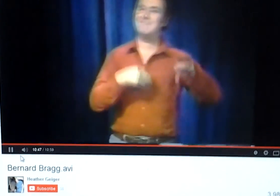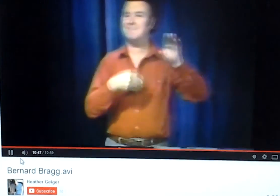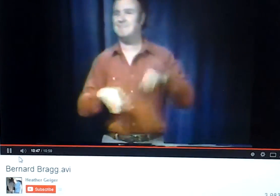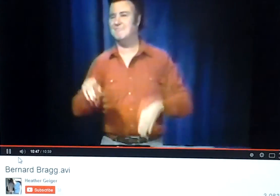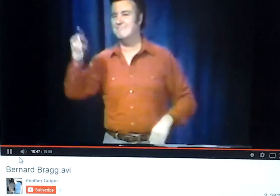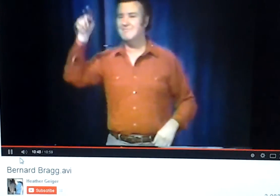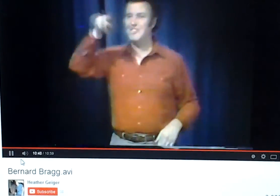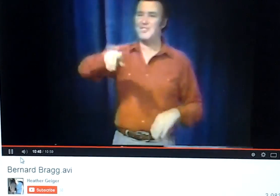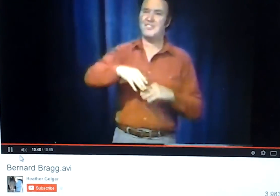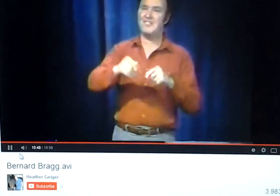He was smiling, and